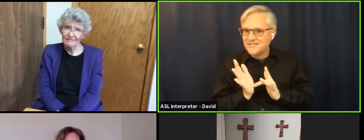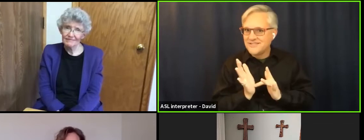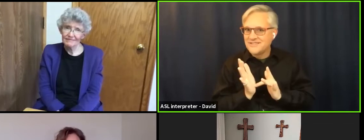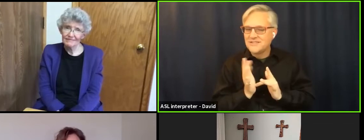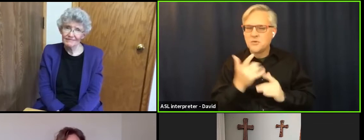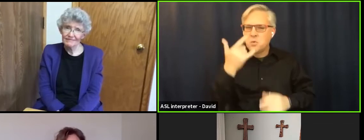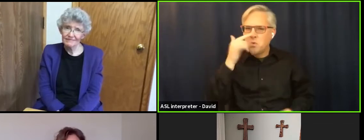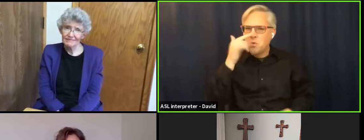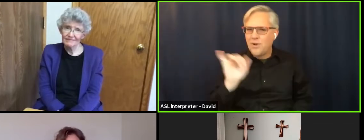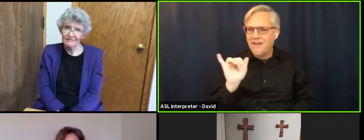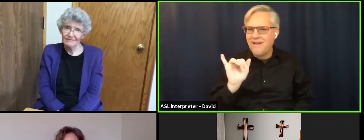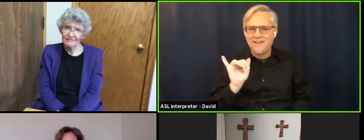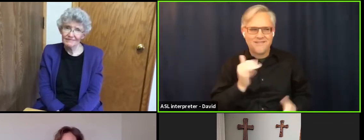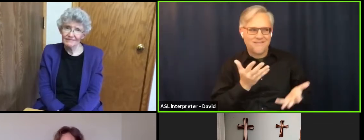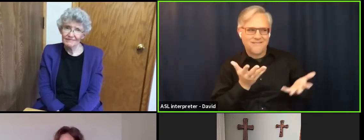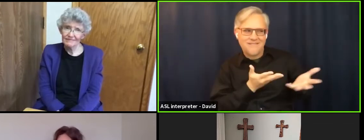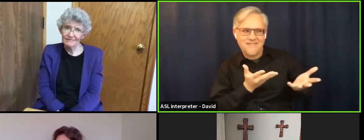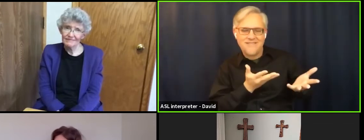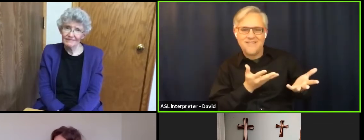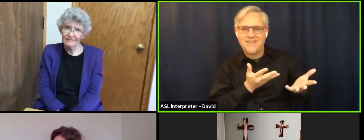asking you questions?